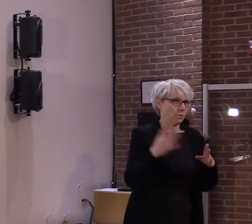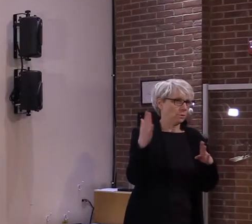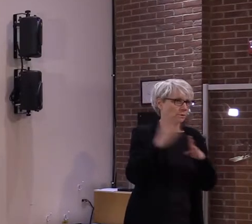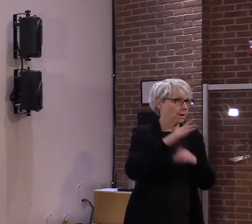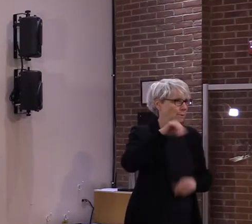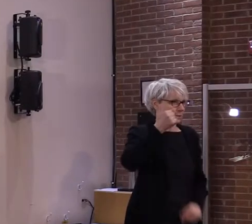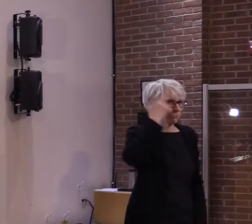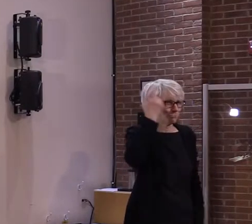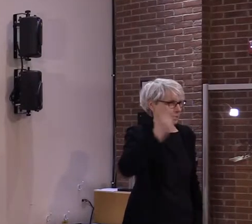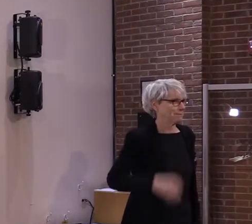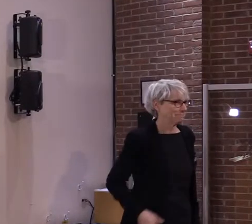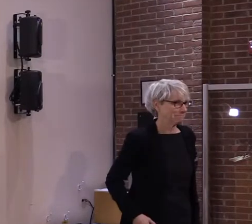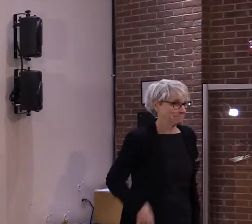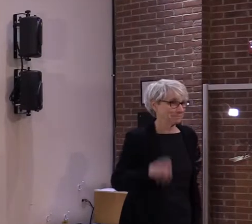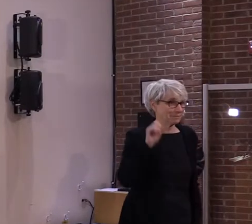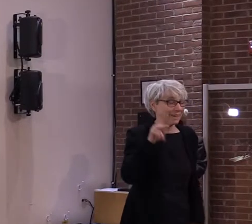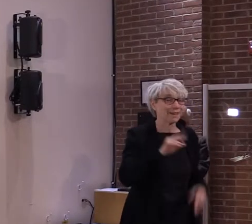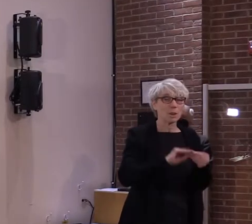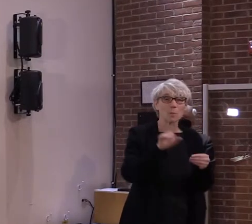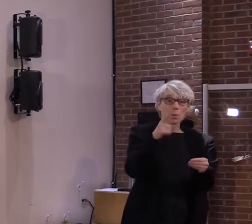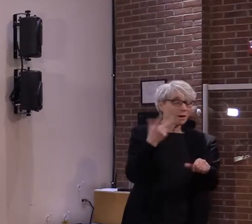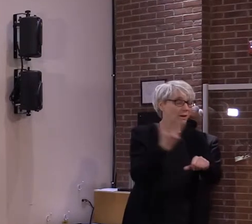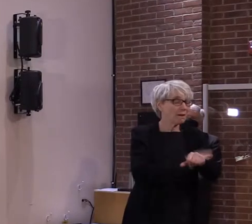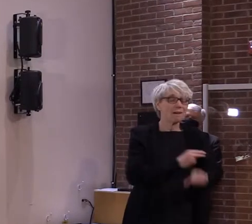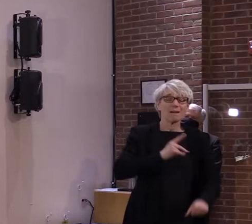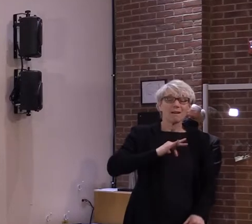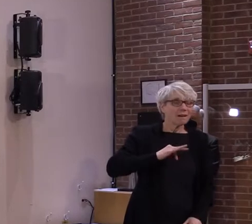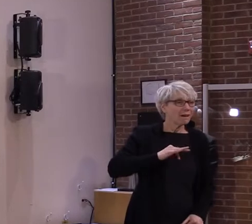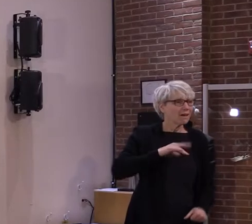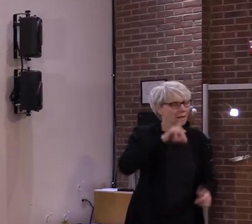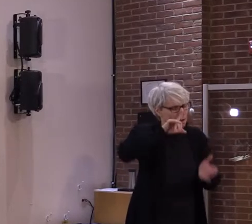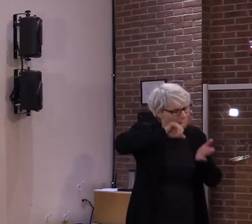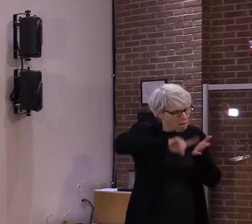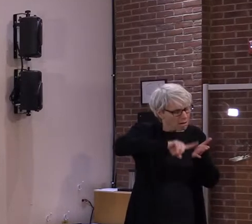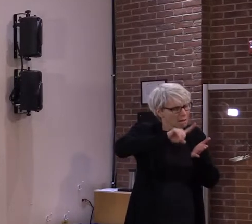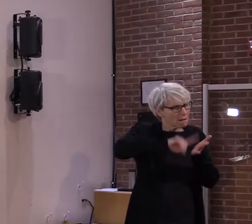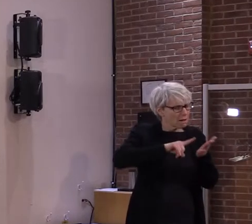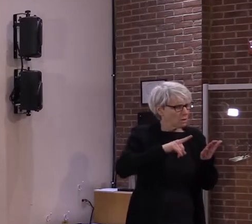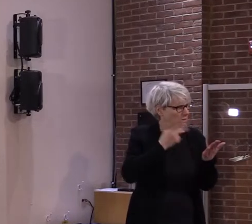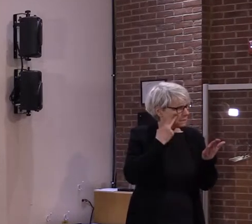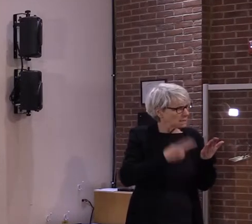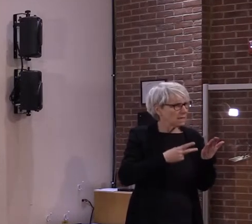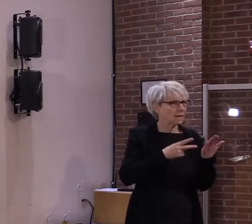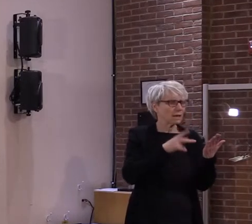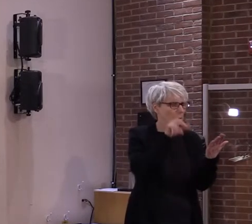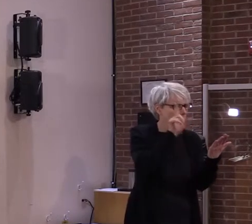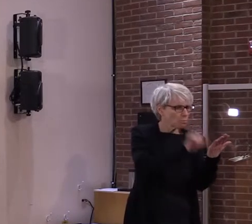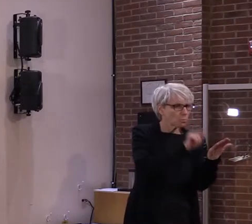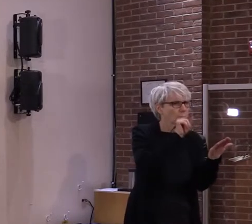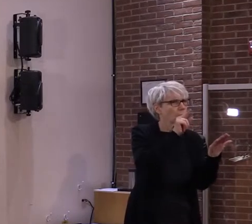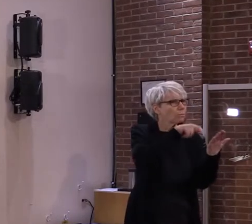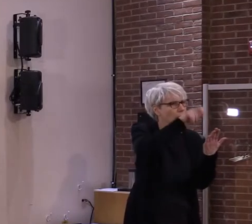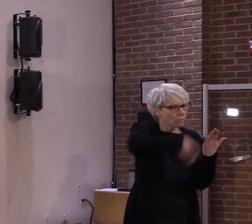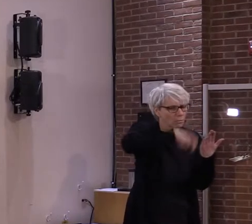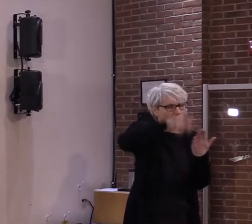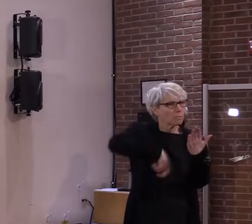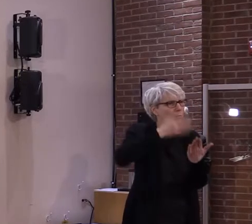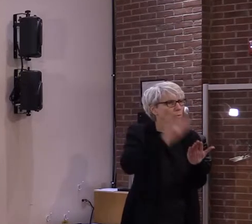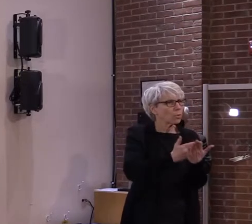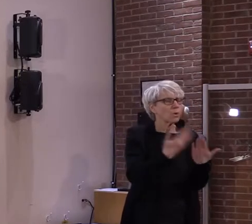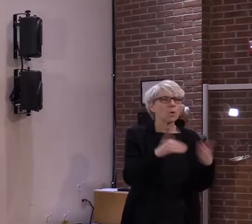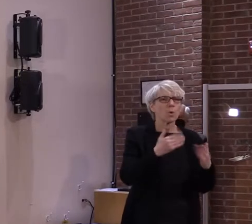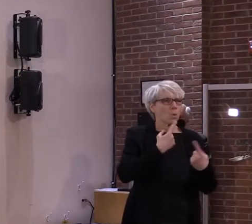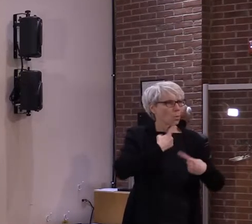One, not only do they have great stats when we review the published original studies, but now we know they